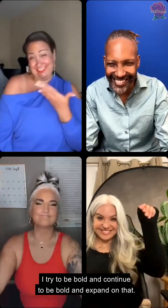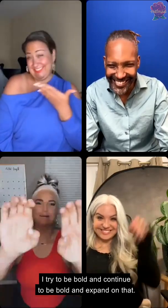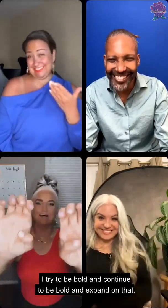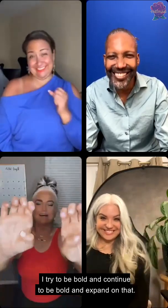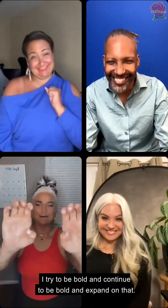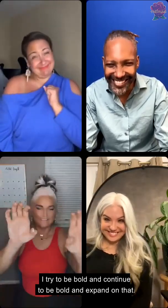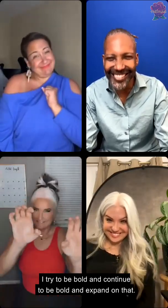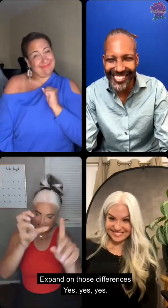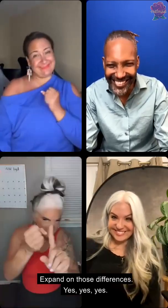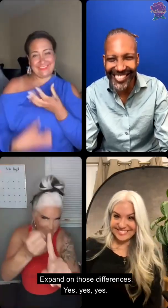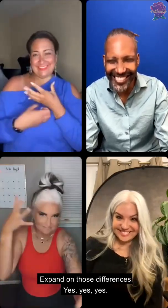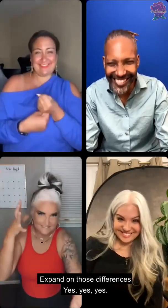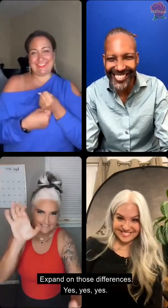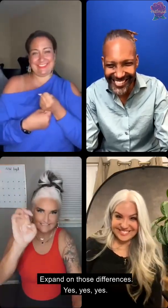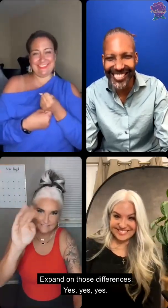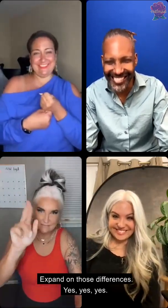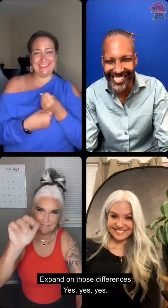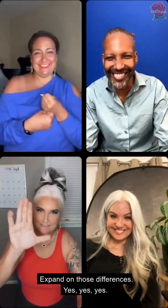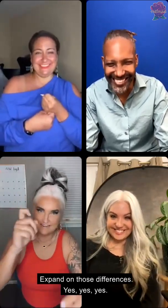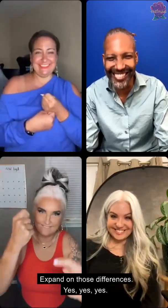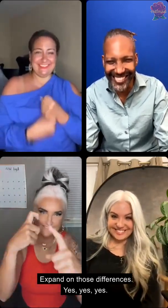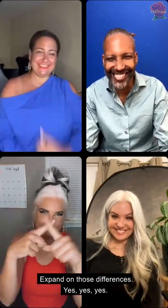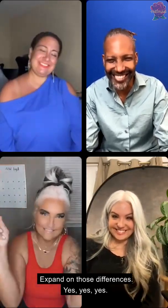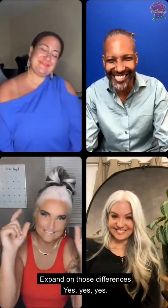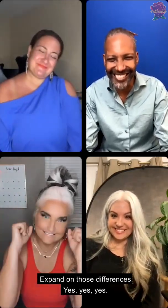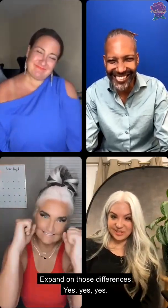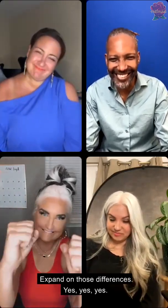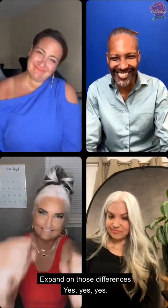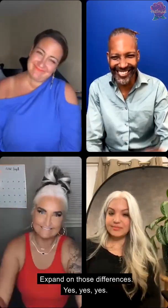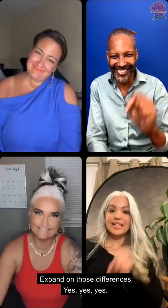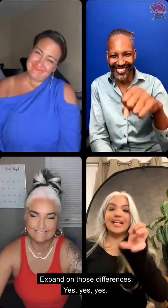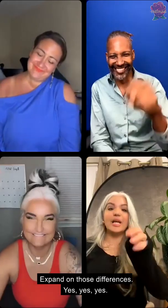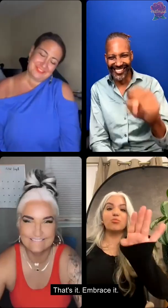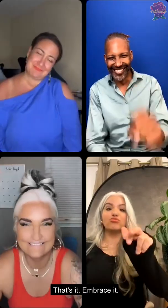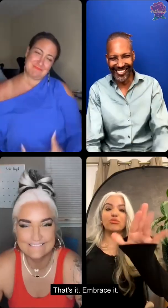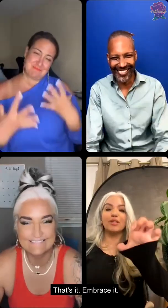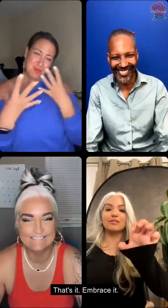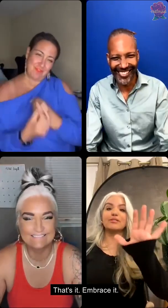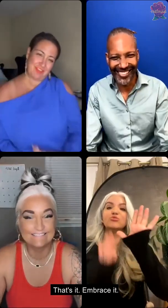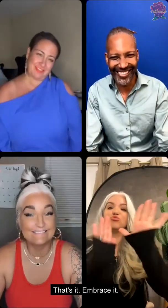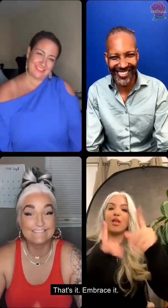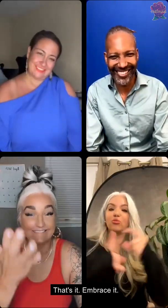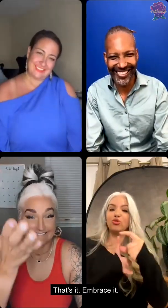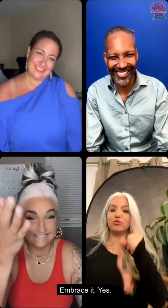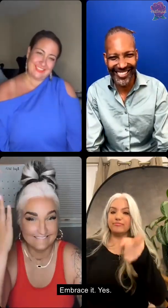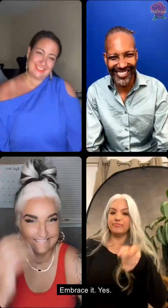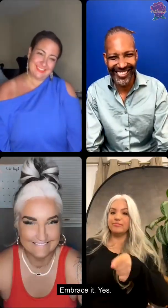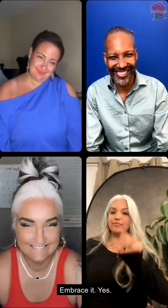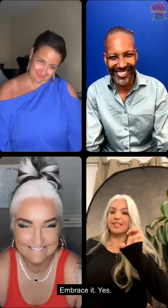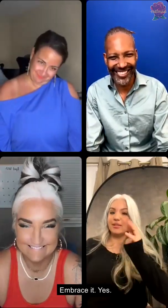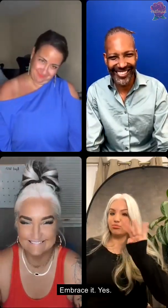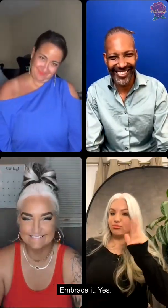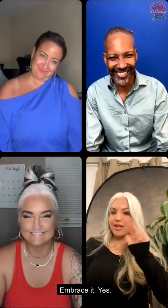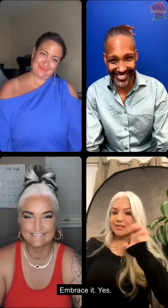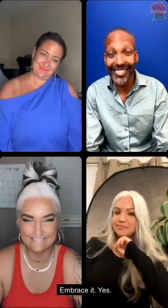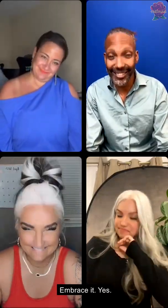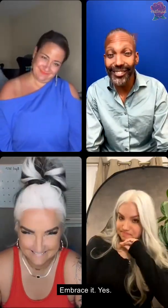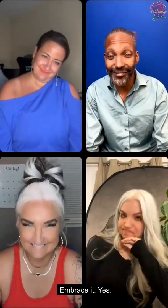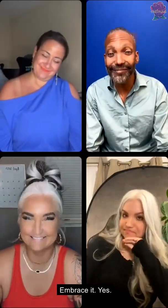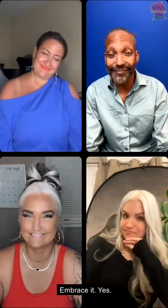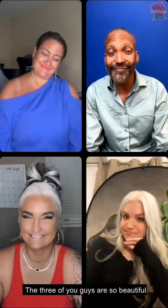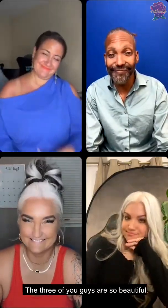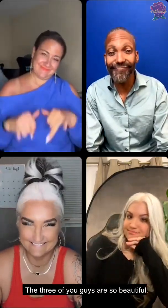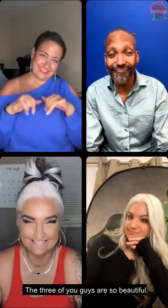to be bold and expand on that, expand on those differences. Yes, yes, yes. That's it. Embrace it. Embrace